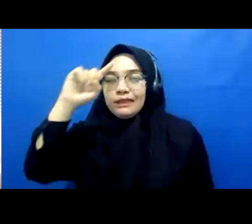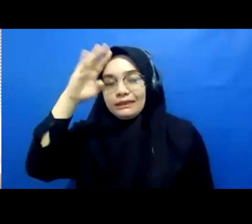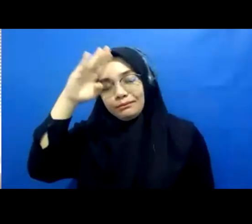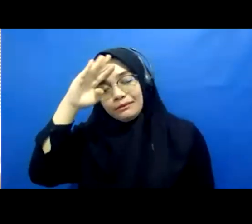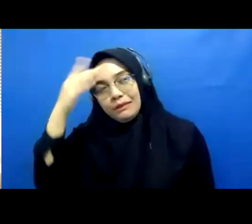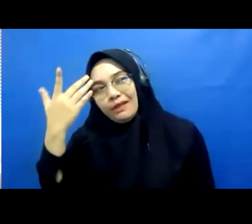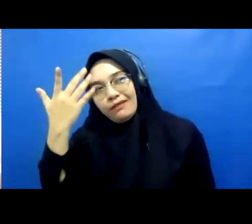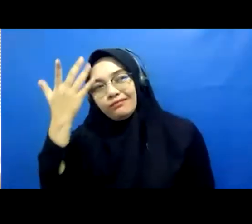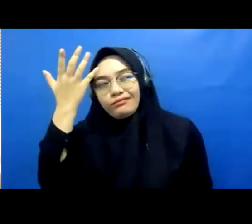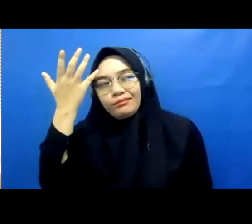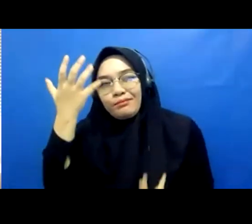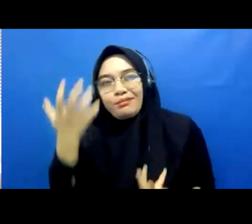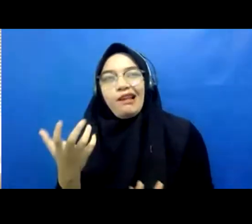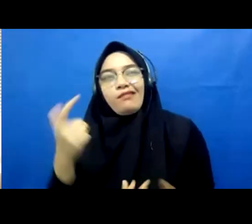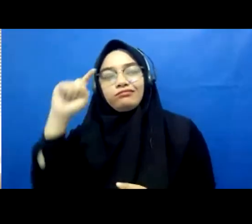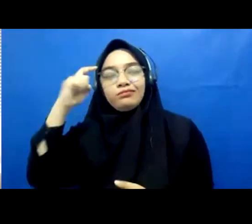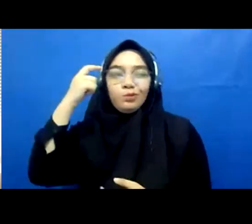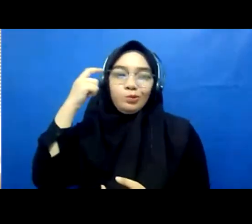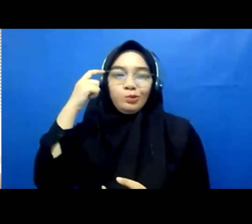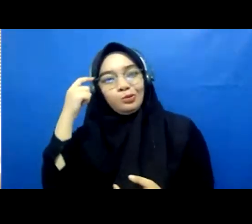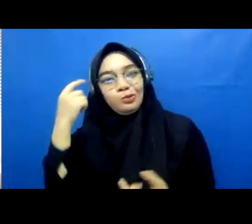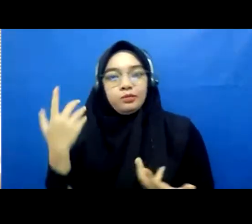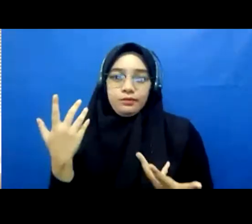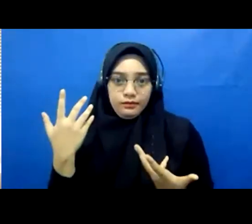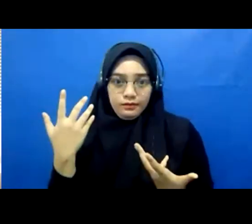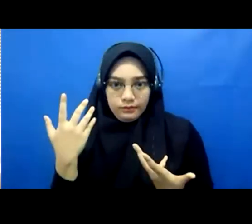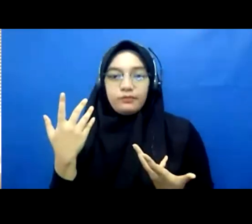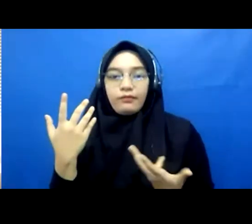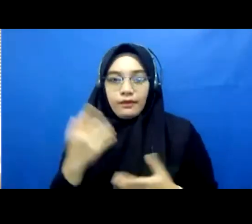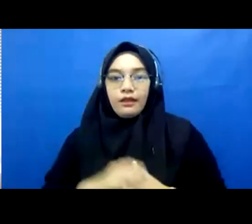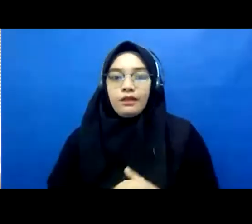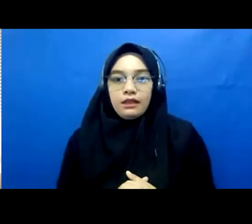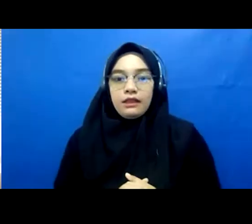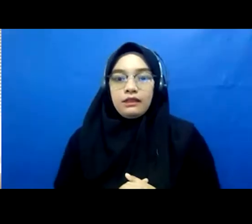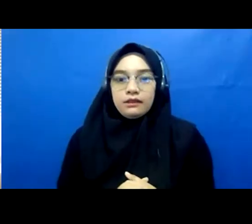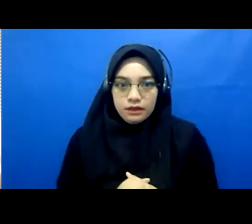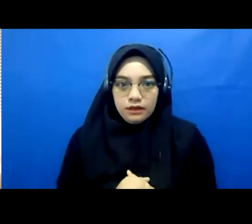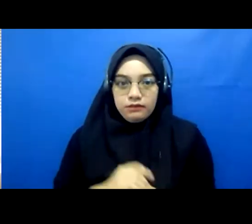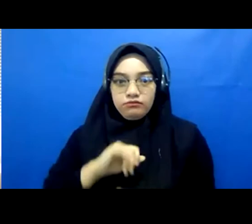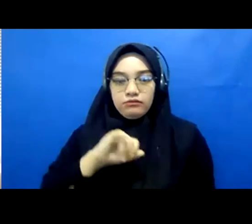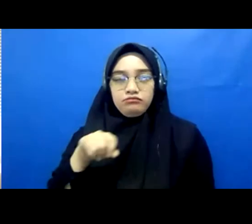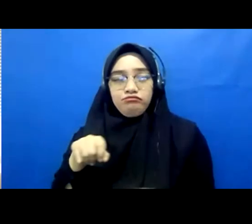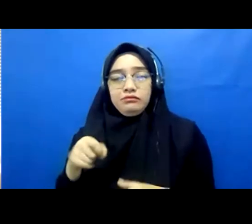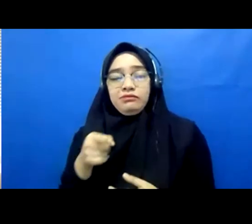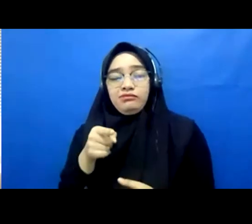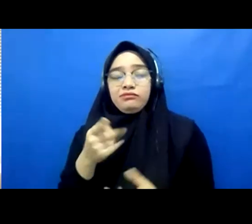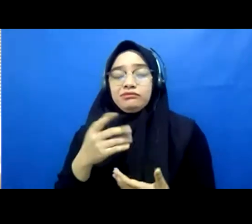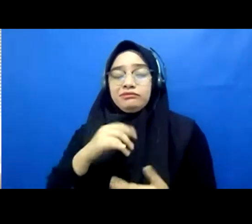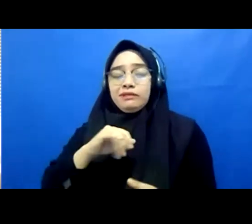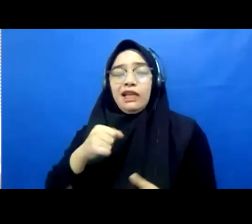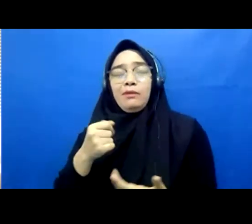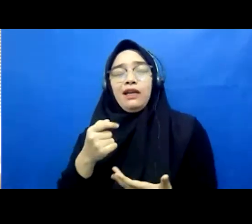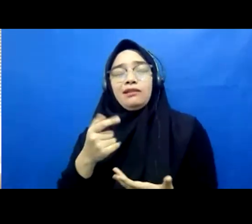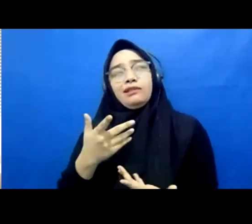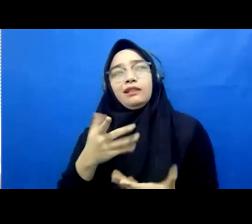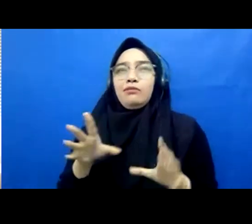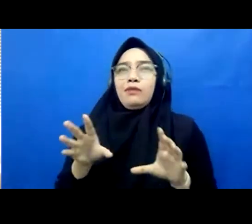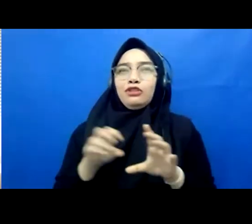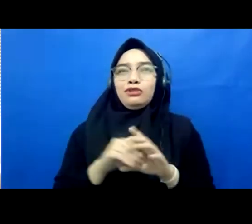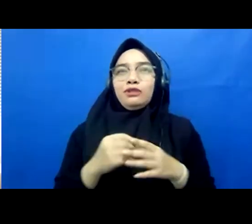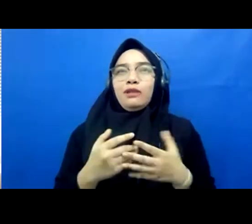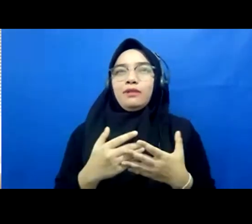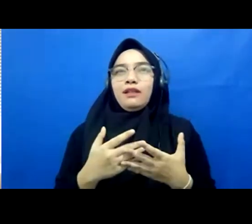2 years. And I'm the same with other panelists here as well, that what we experienced. One of